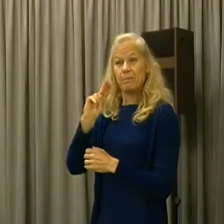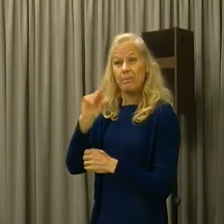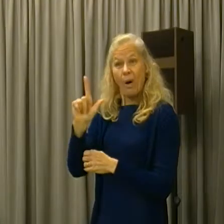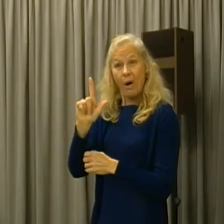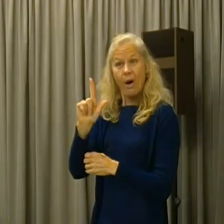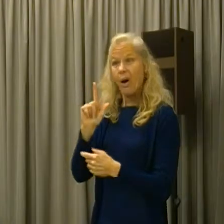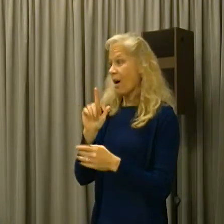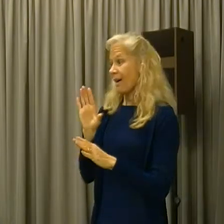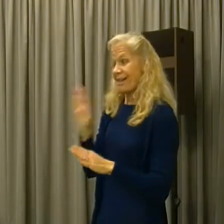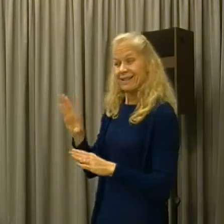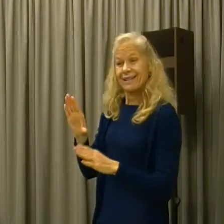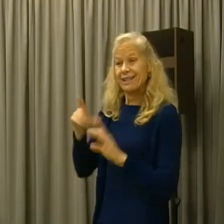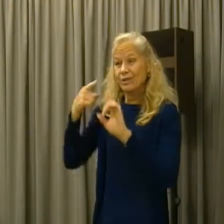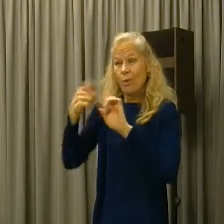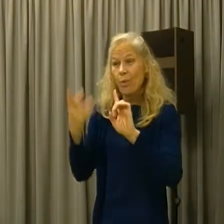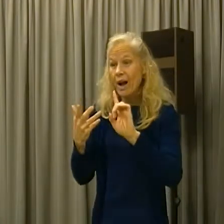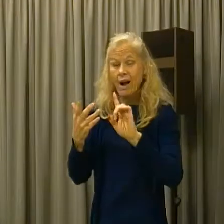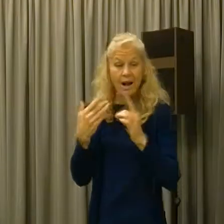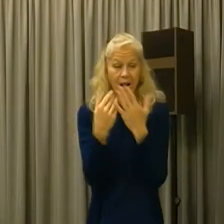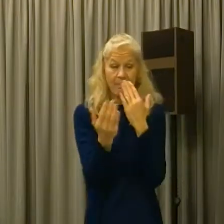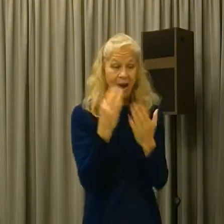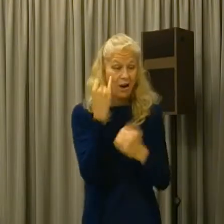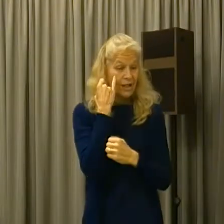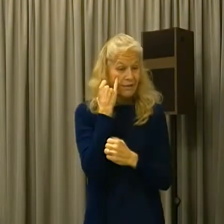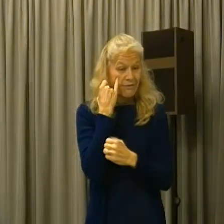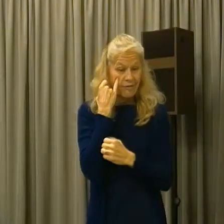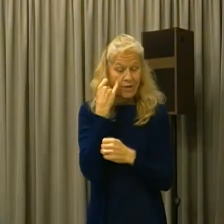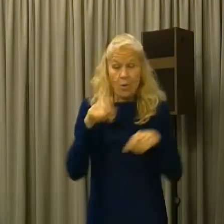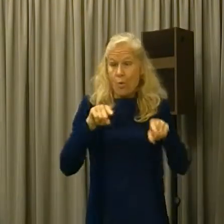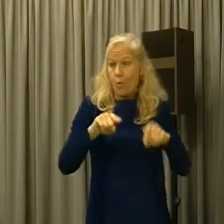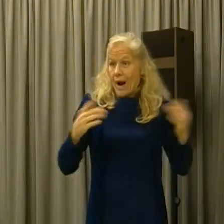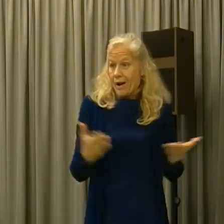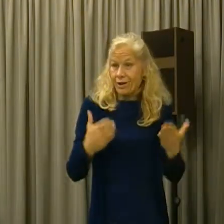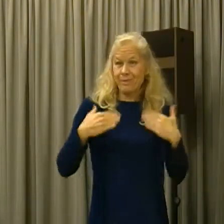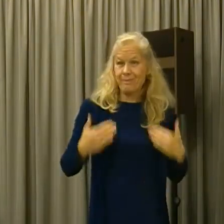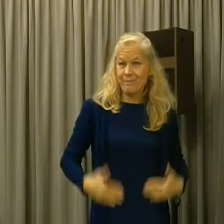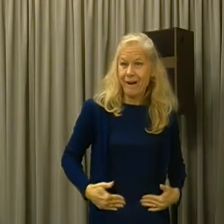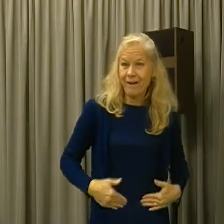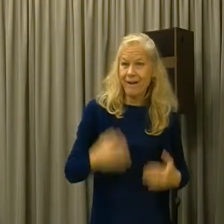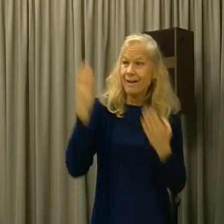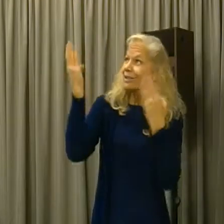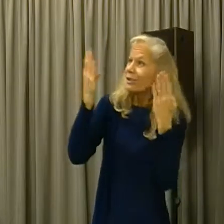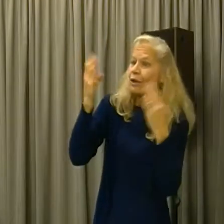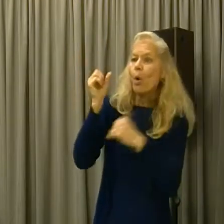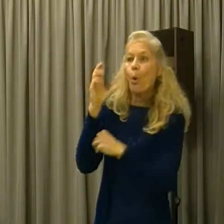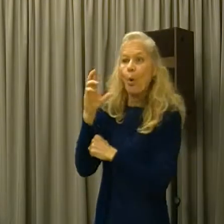We want to hear what? Those words, "Well done, thou good and faithful servant."